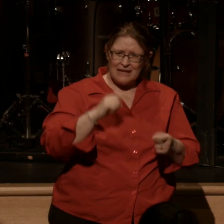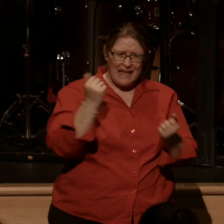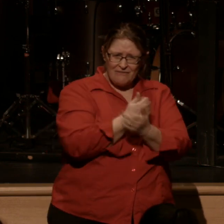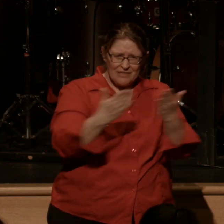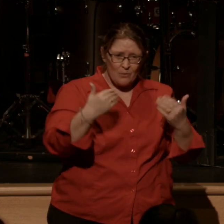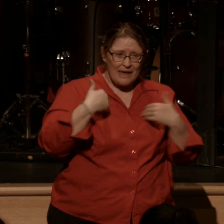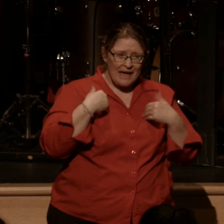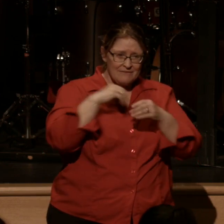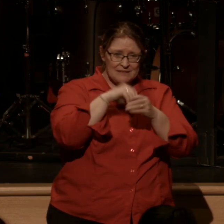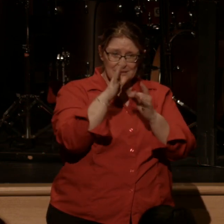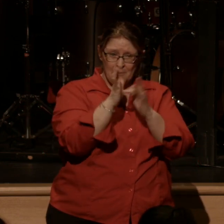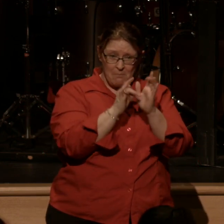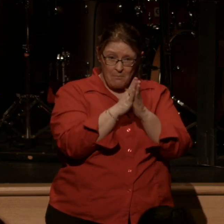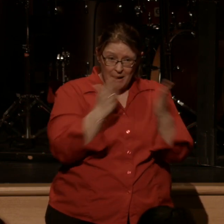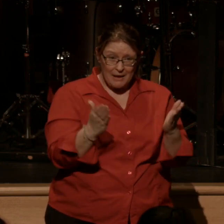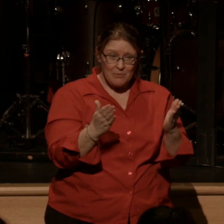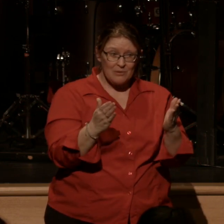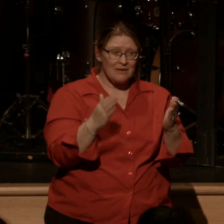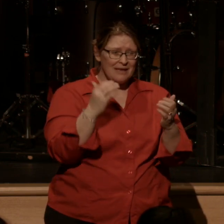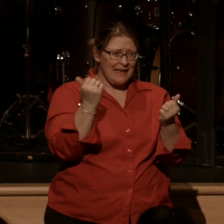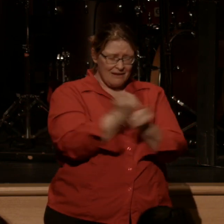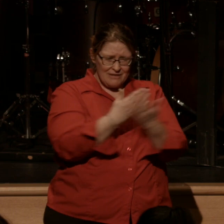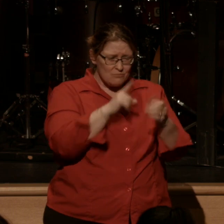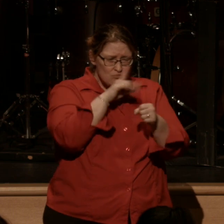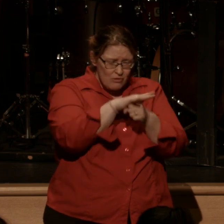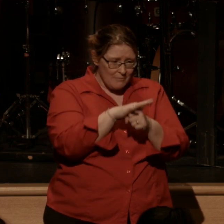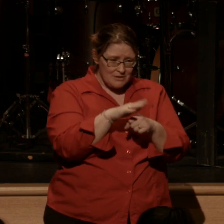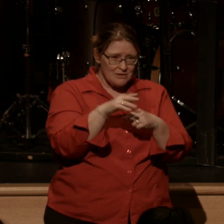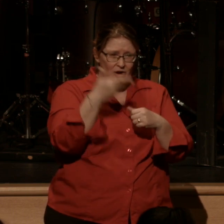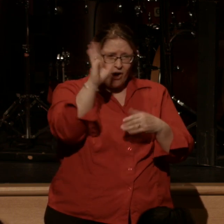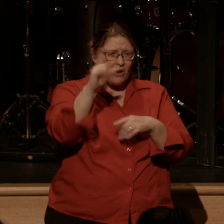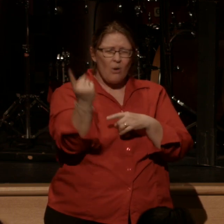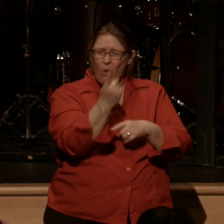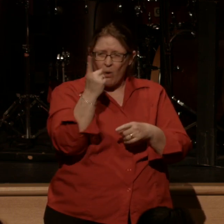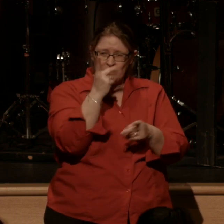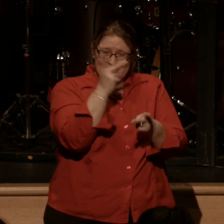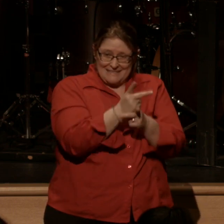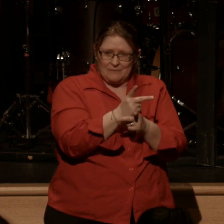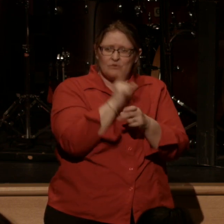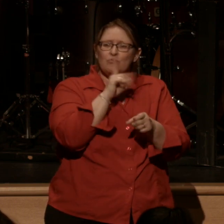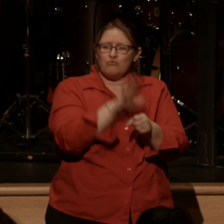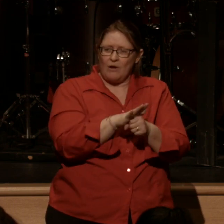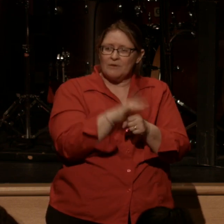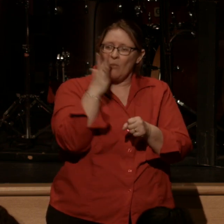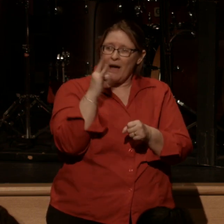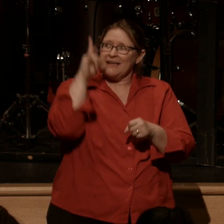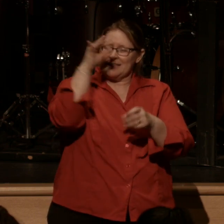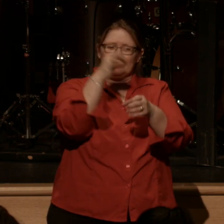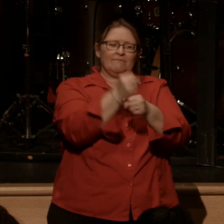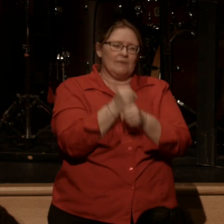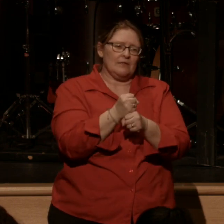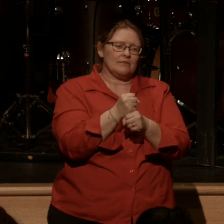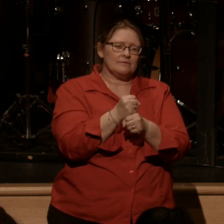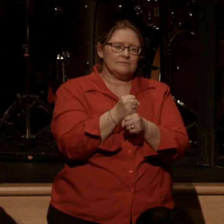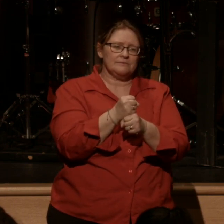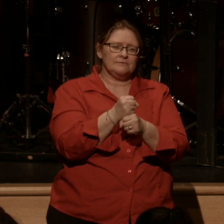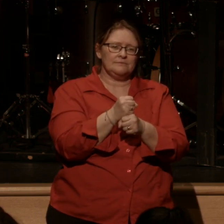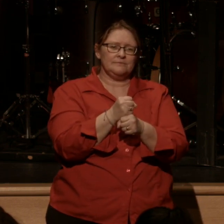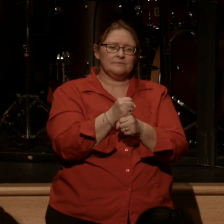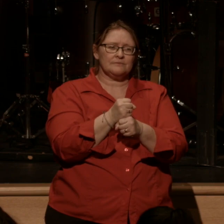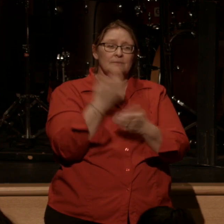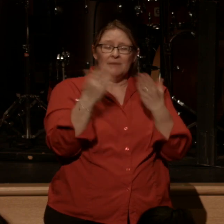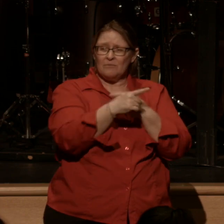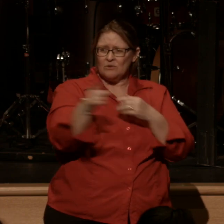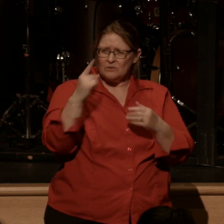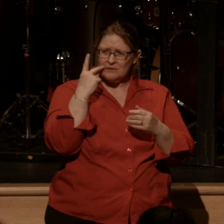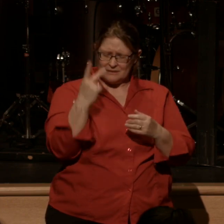Everything we have in the Bible, you can look up every single promise. God always keeps his promises because he's faithful. And maybe you'll find a